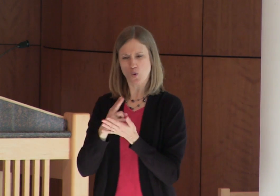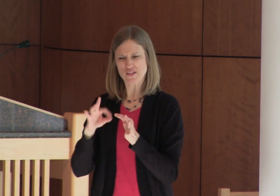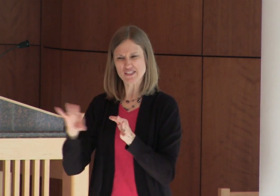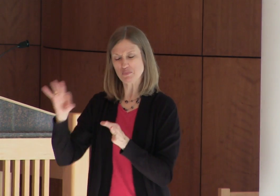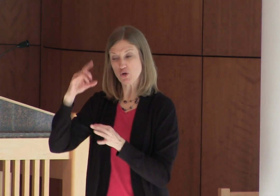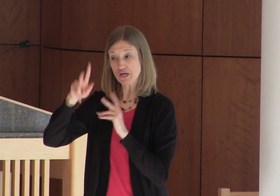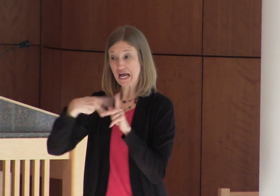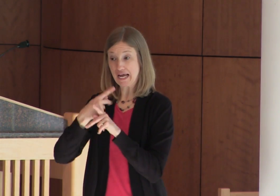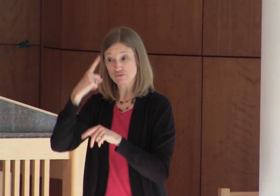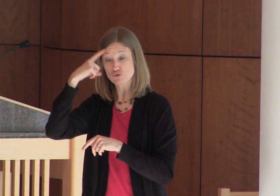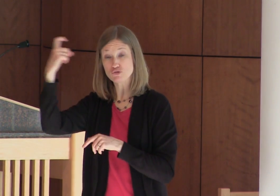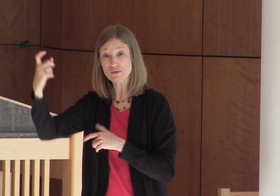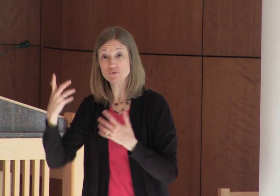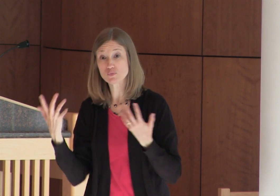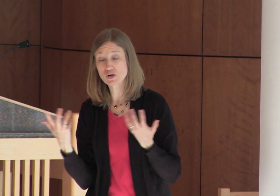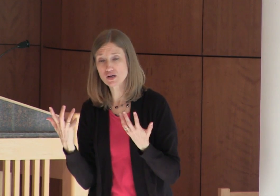things that really we want to do